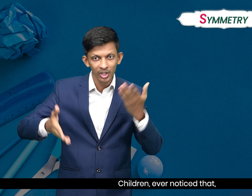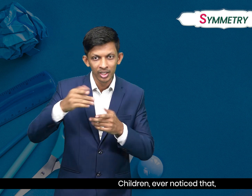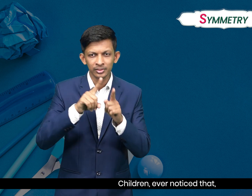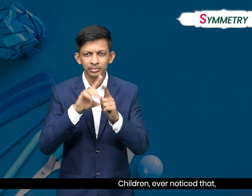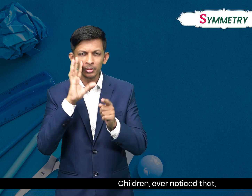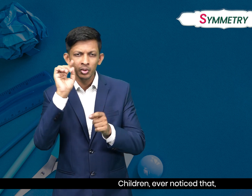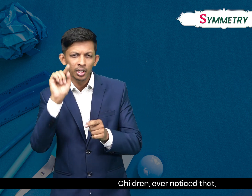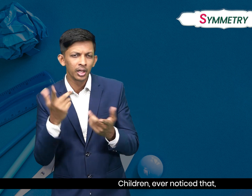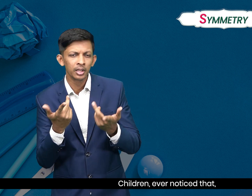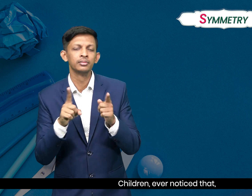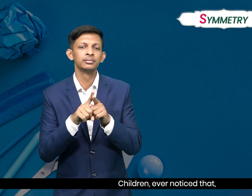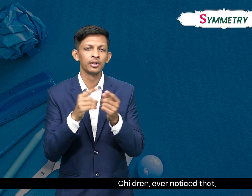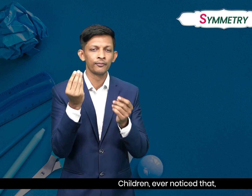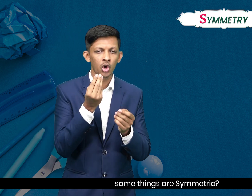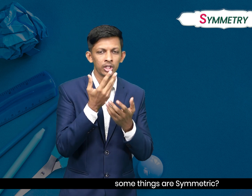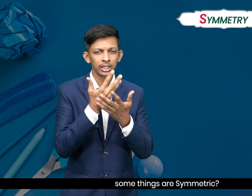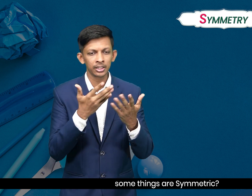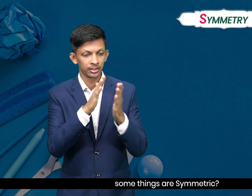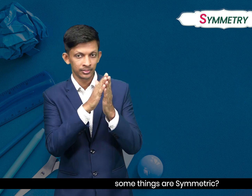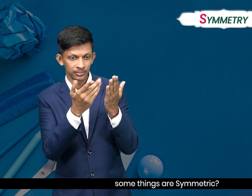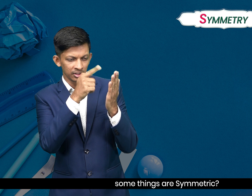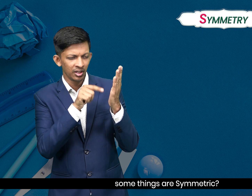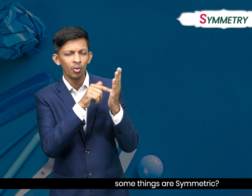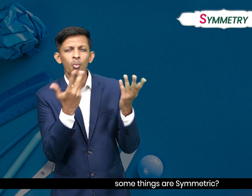Children, ever noticed that some things are symmetric?